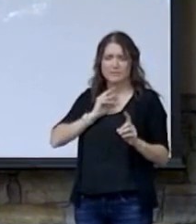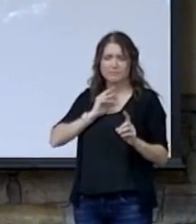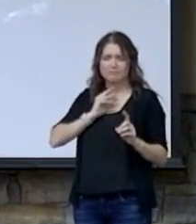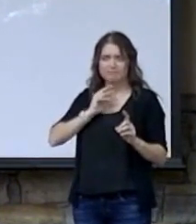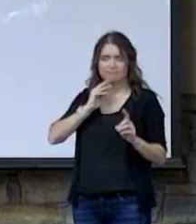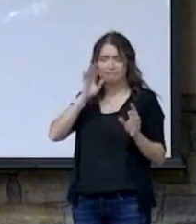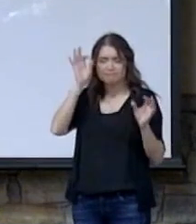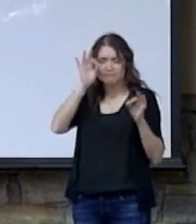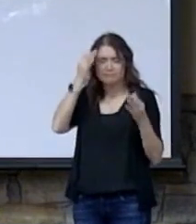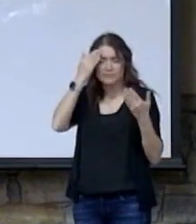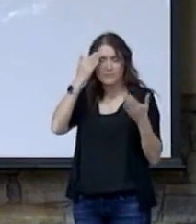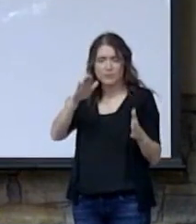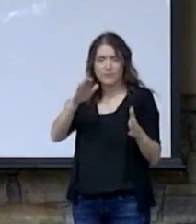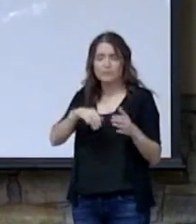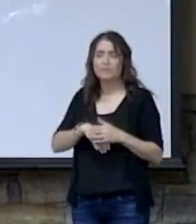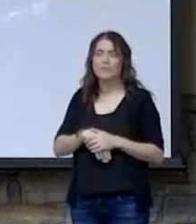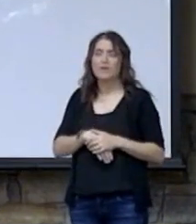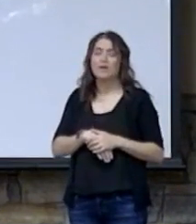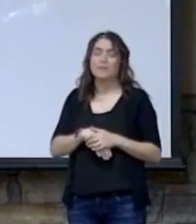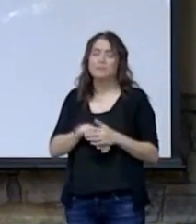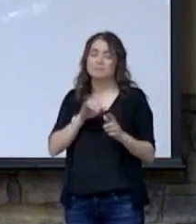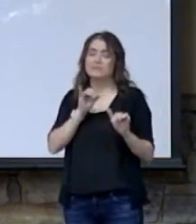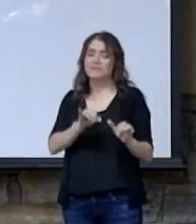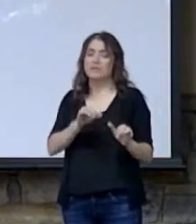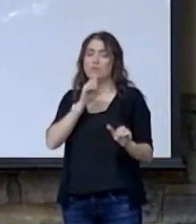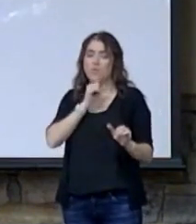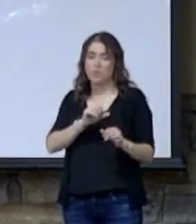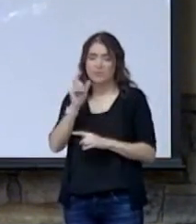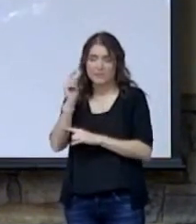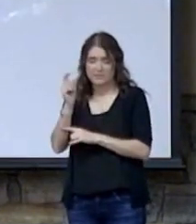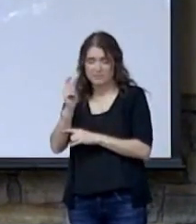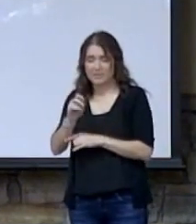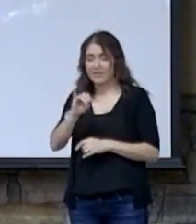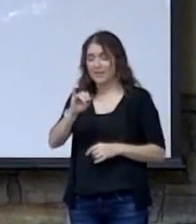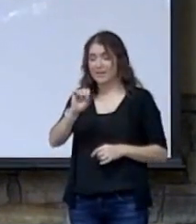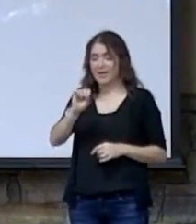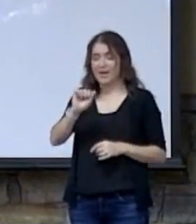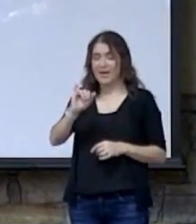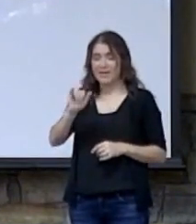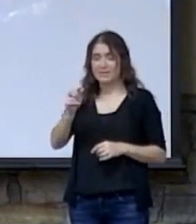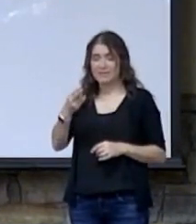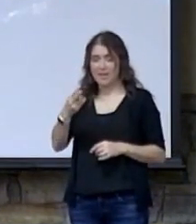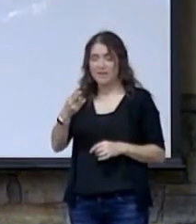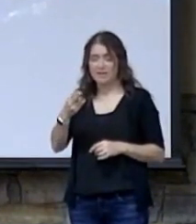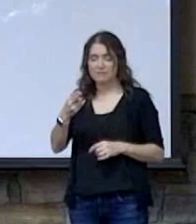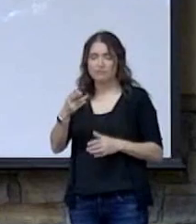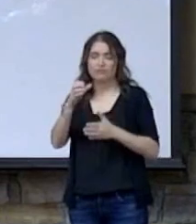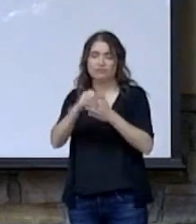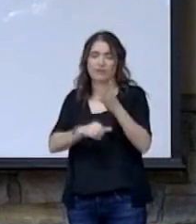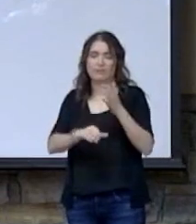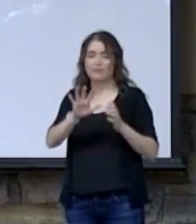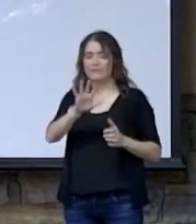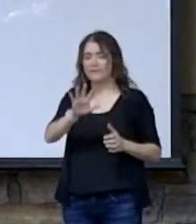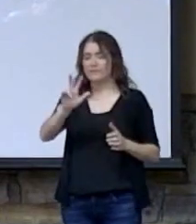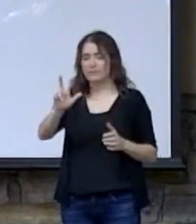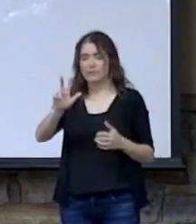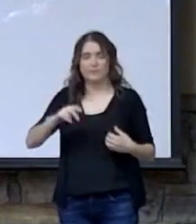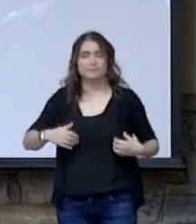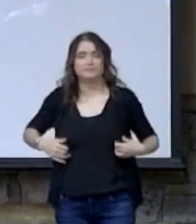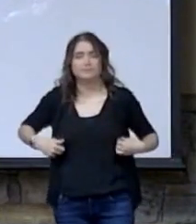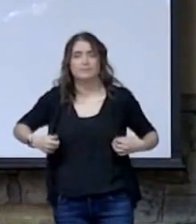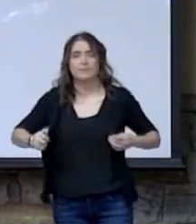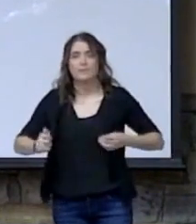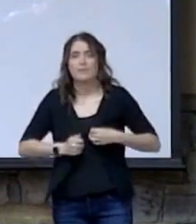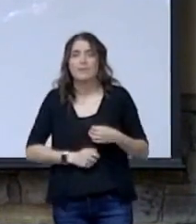think about something. I want to stay in the Old Testament, actually. And if you're in Isaiah, turn just a few pages over to Isaiah chapter